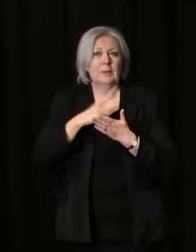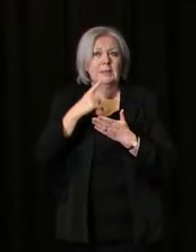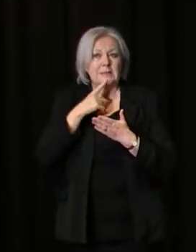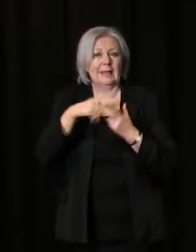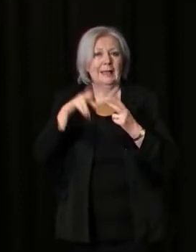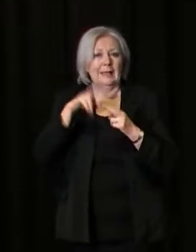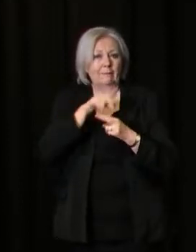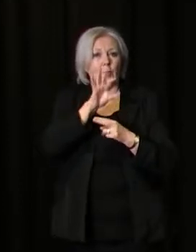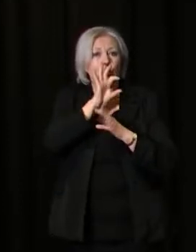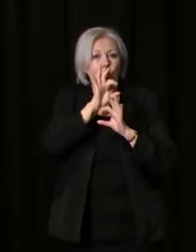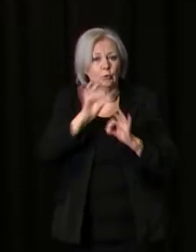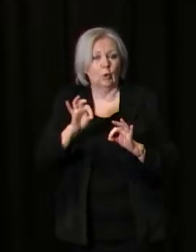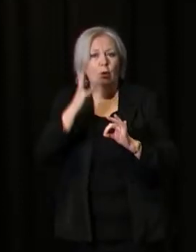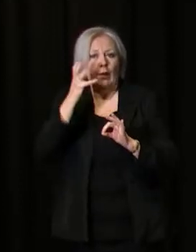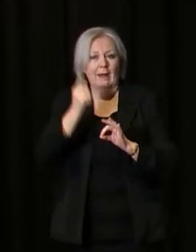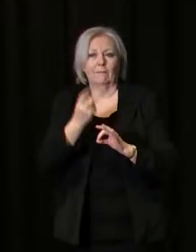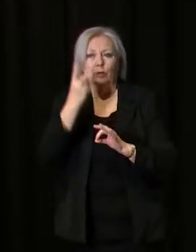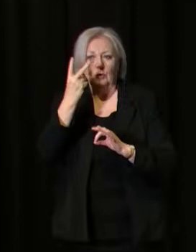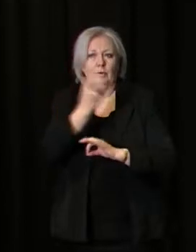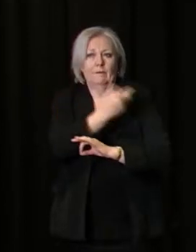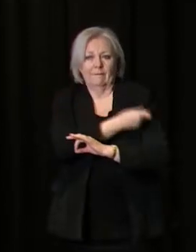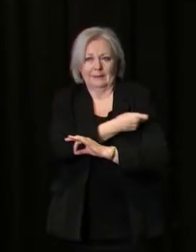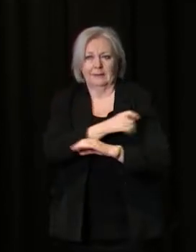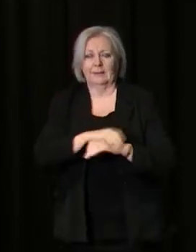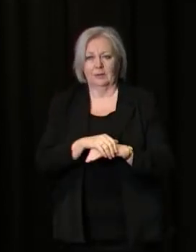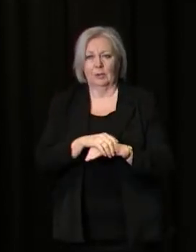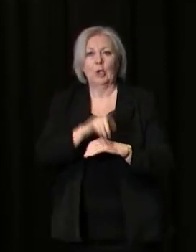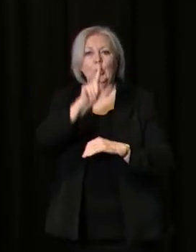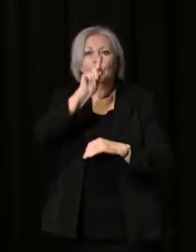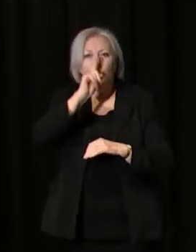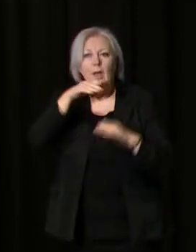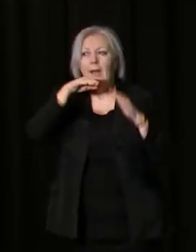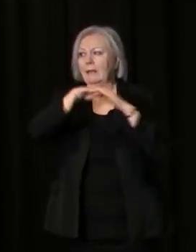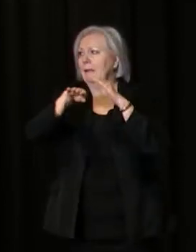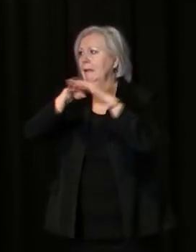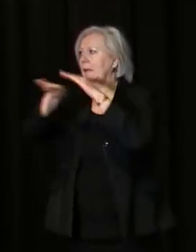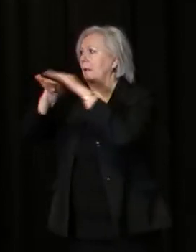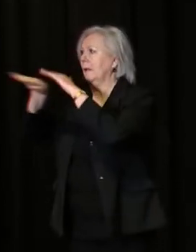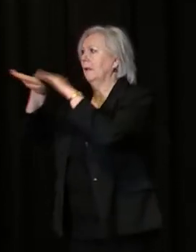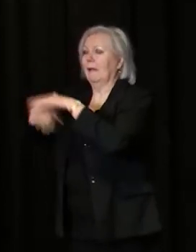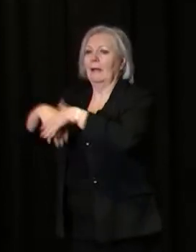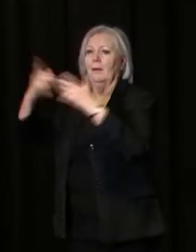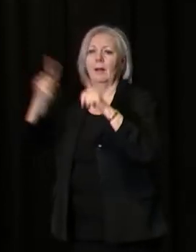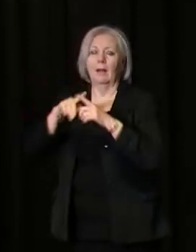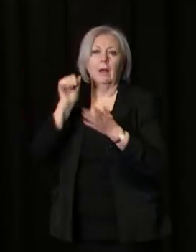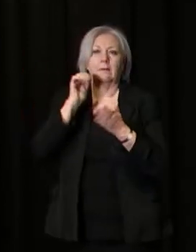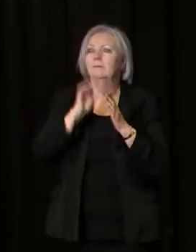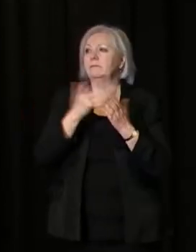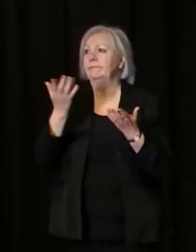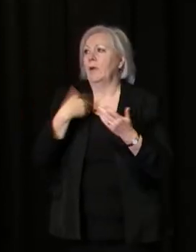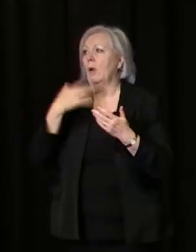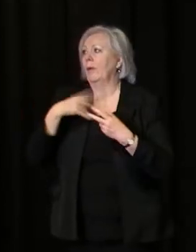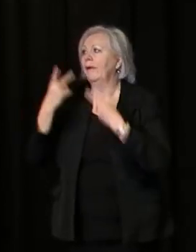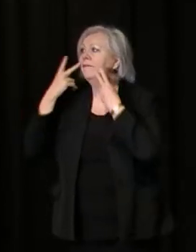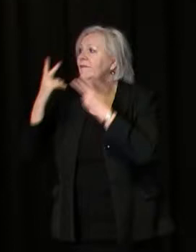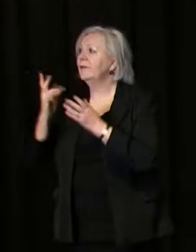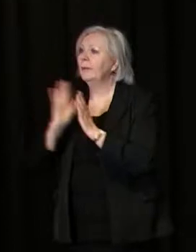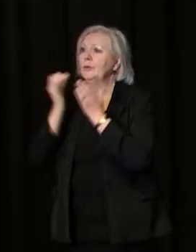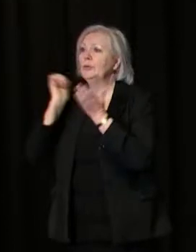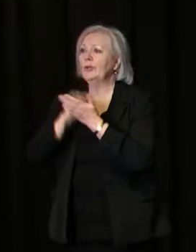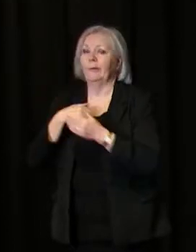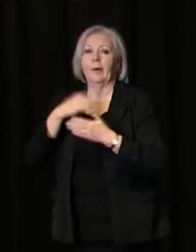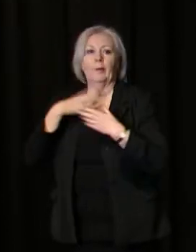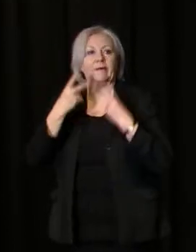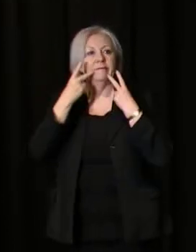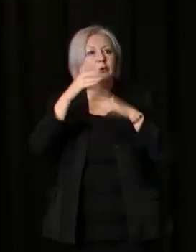into any venue, and it'll be the vast majority of venues. So whether it's a bookshop, a shoe shop,